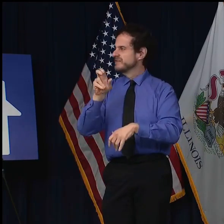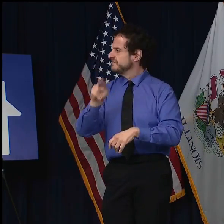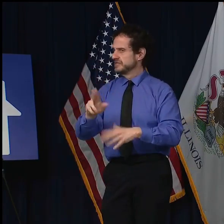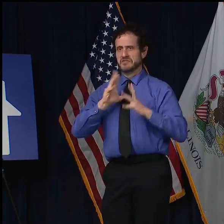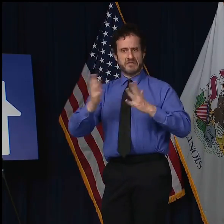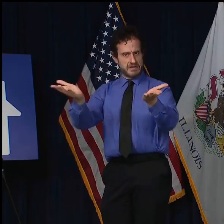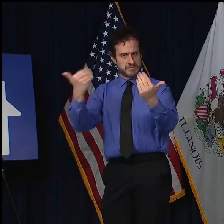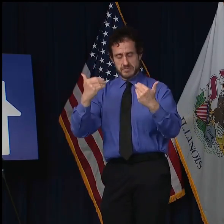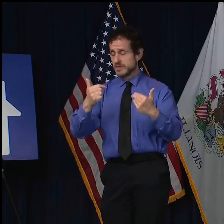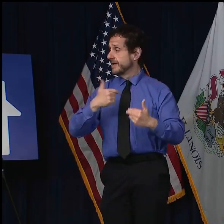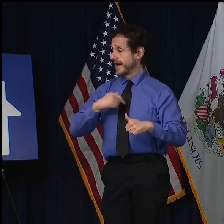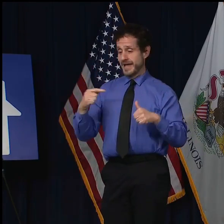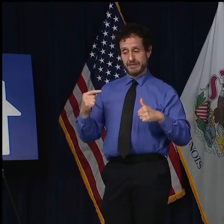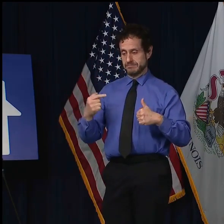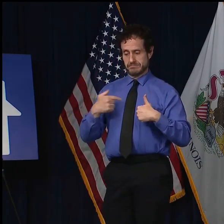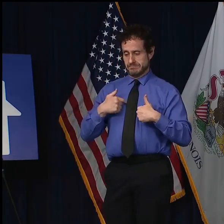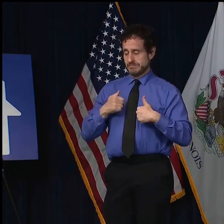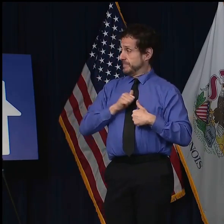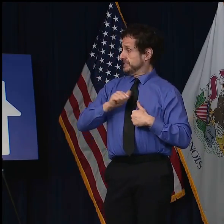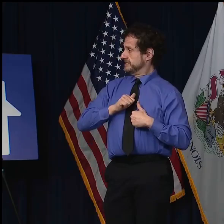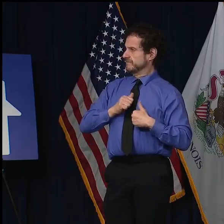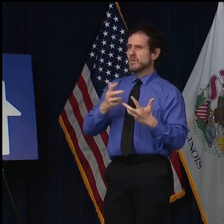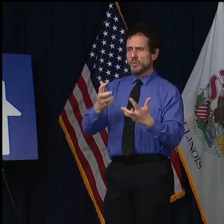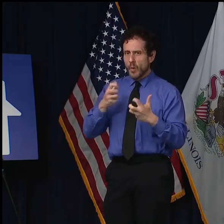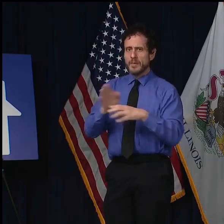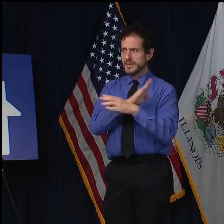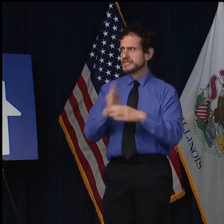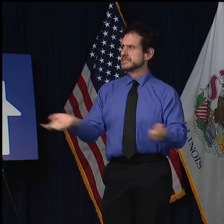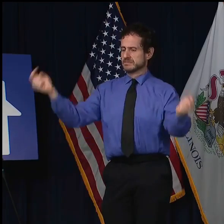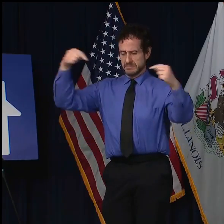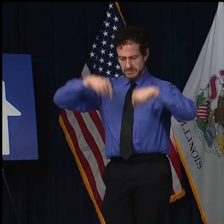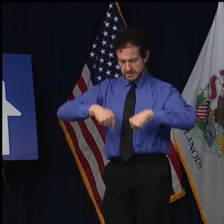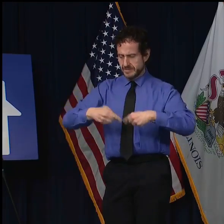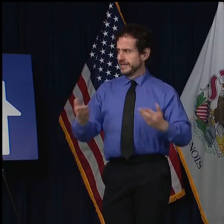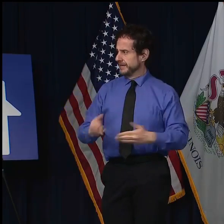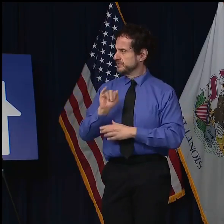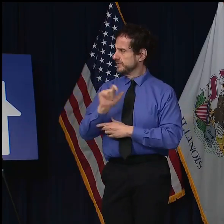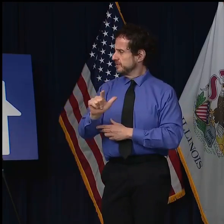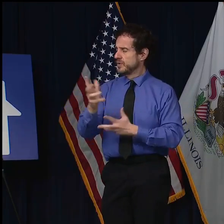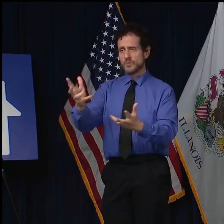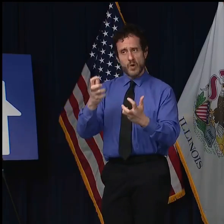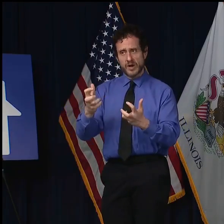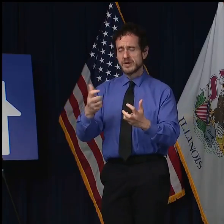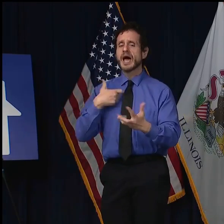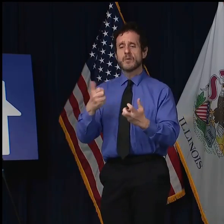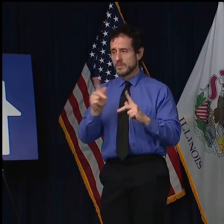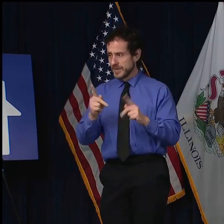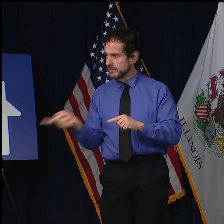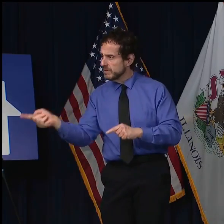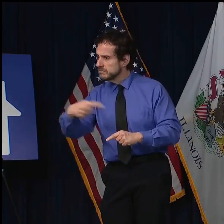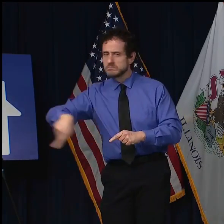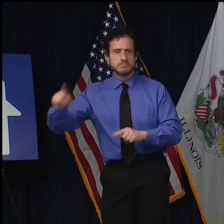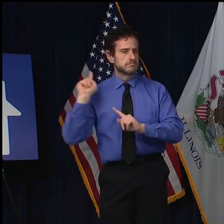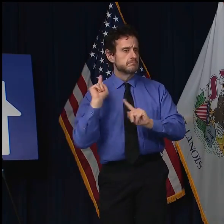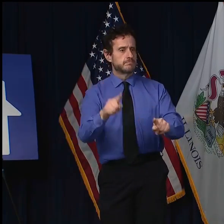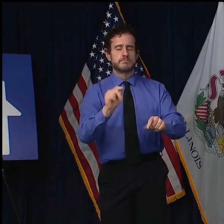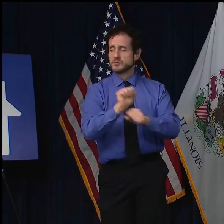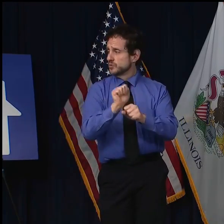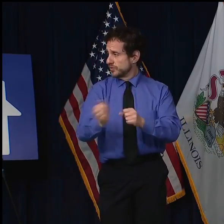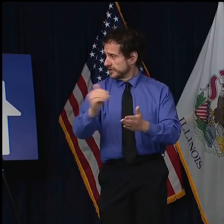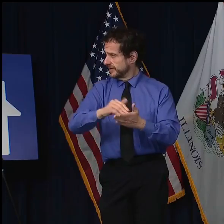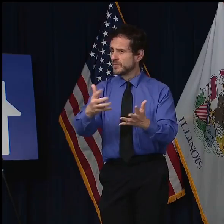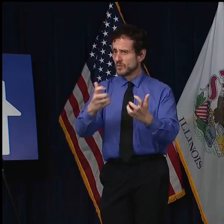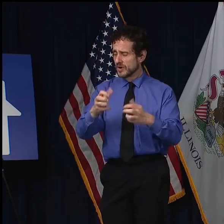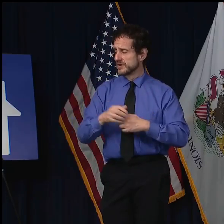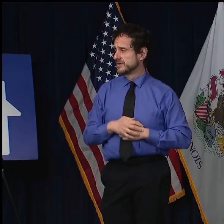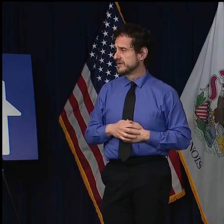and so on. I'm the first person that wants to bring business to the state of Illinois and put people back to work. So I'm looking at that. I mean, in